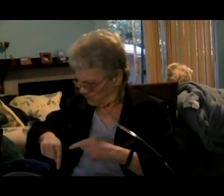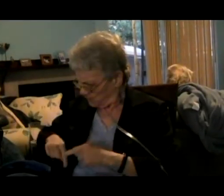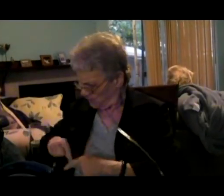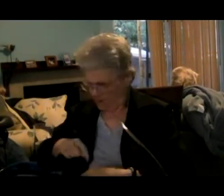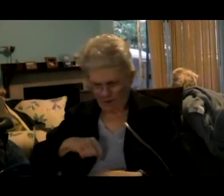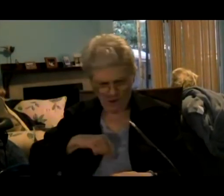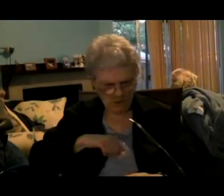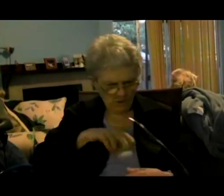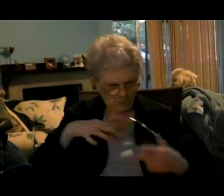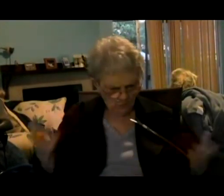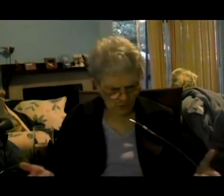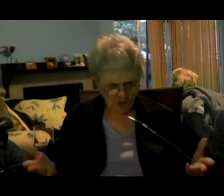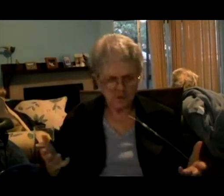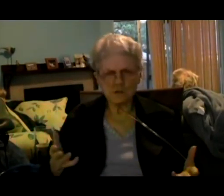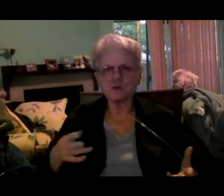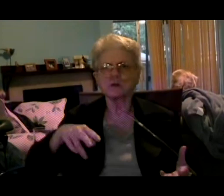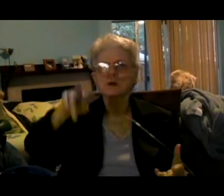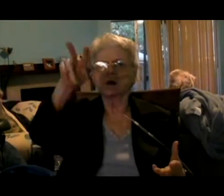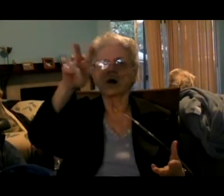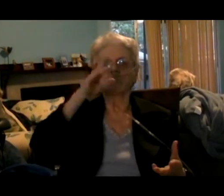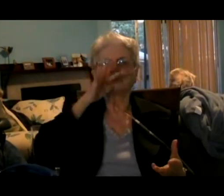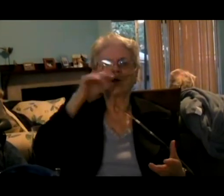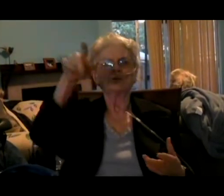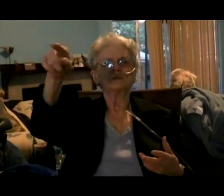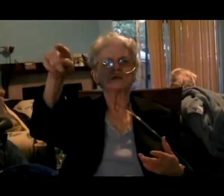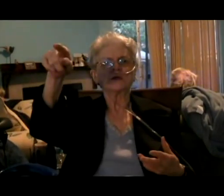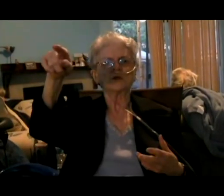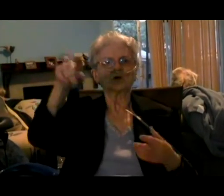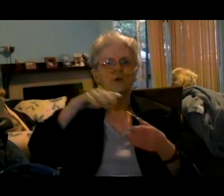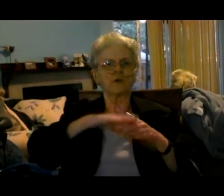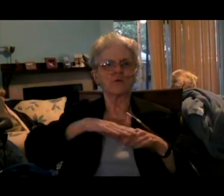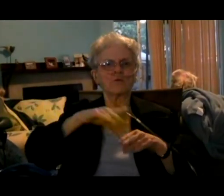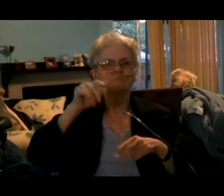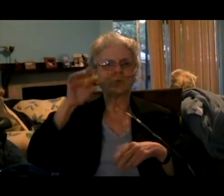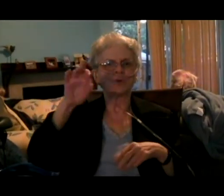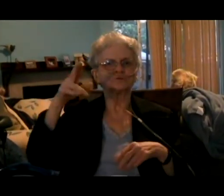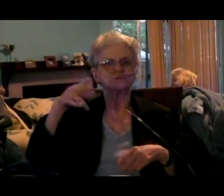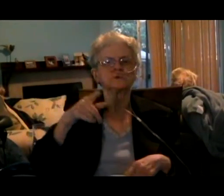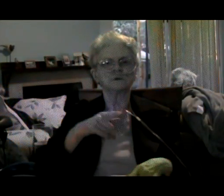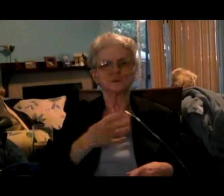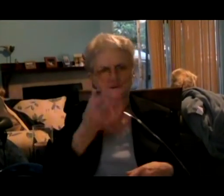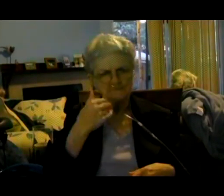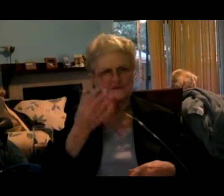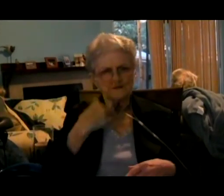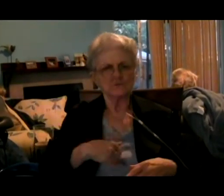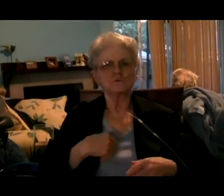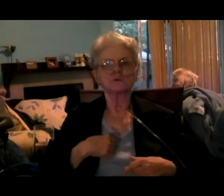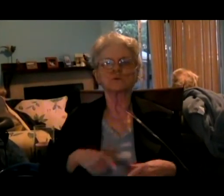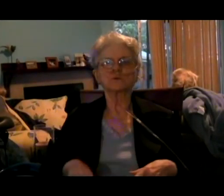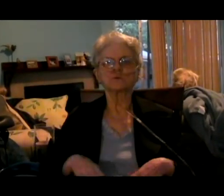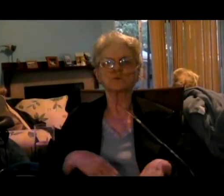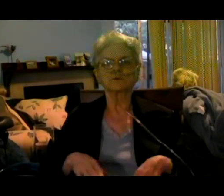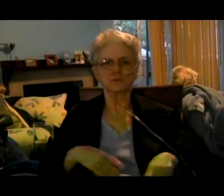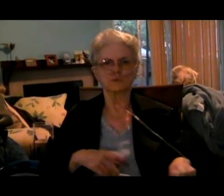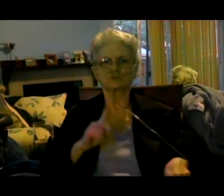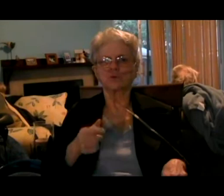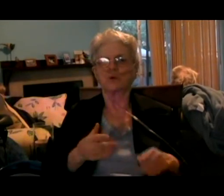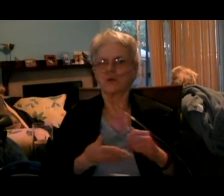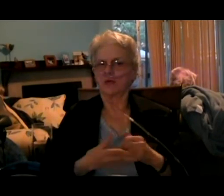So we had a dog, Butch, and when she would call me, she would send Butch over, and